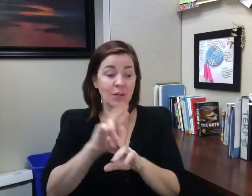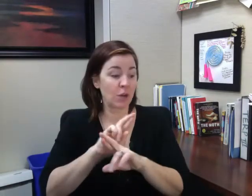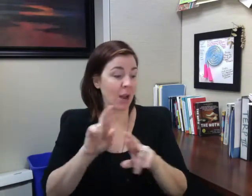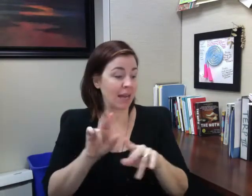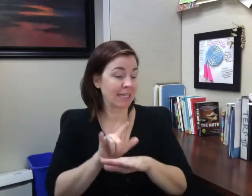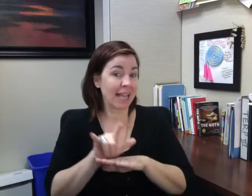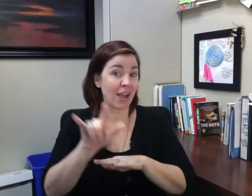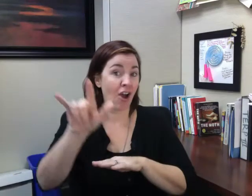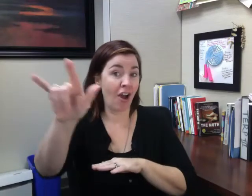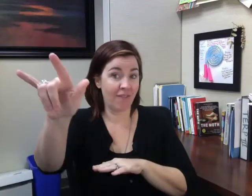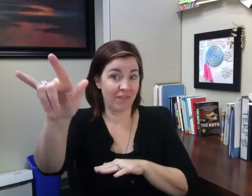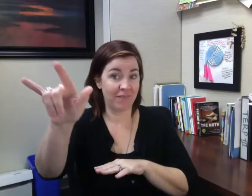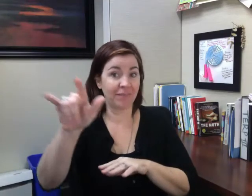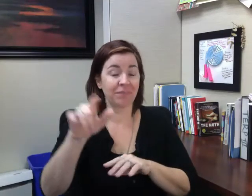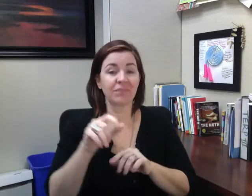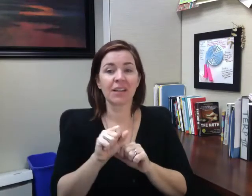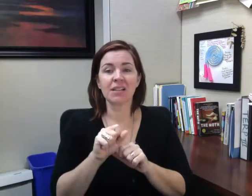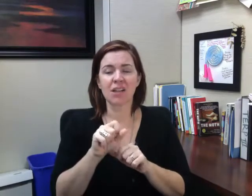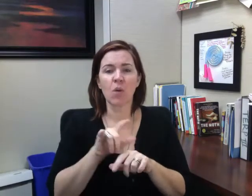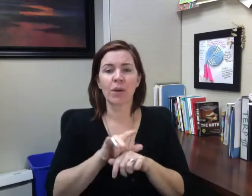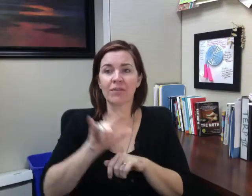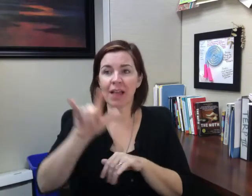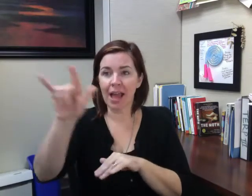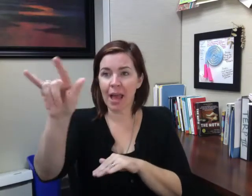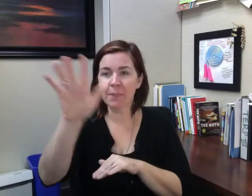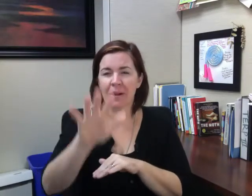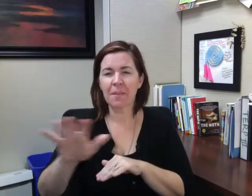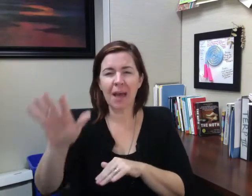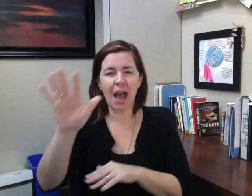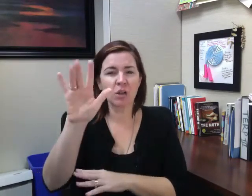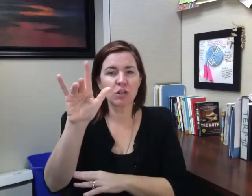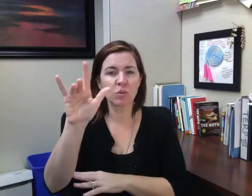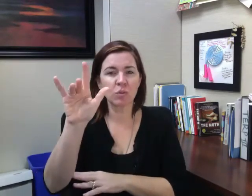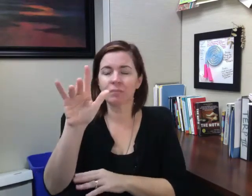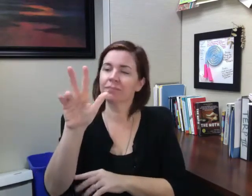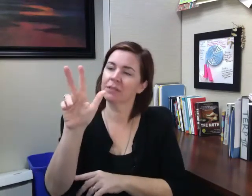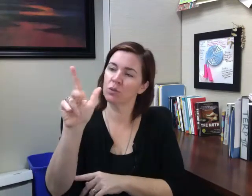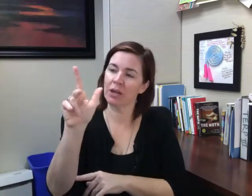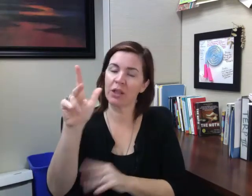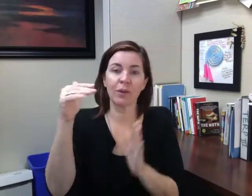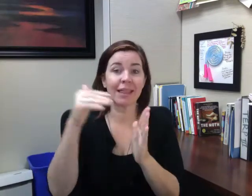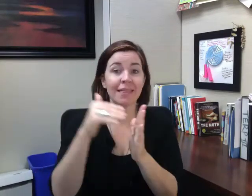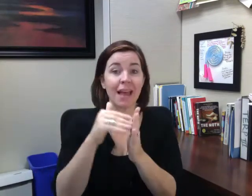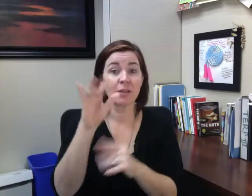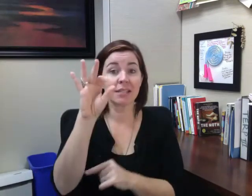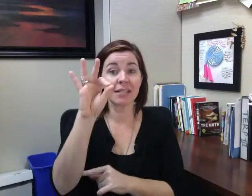about 23,000 feet, at which point I got my book out and started to read.